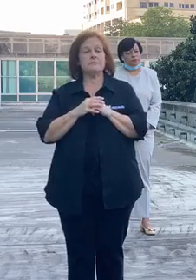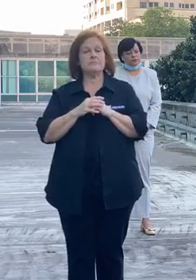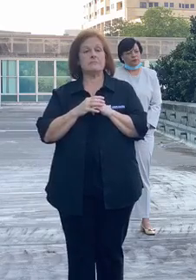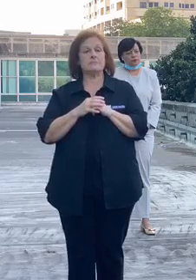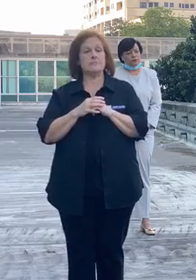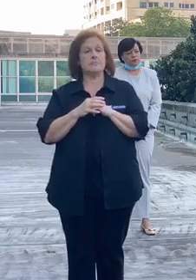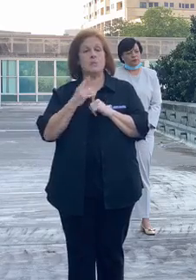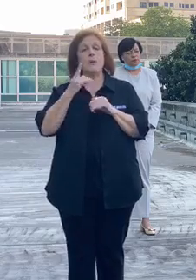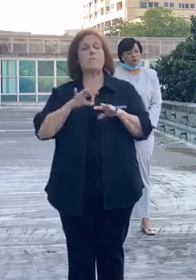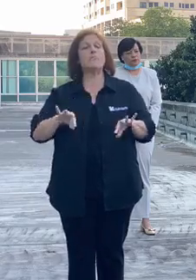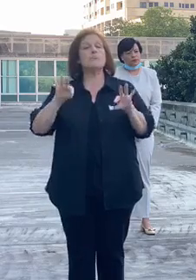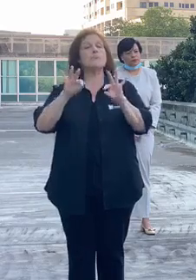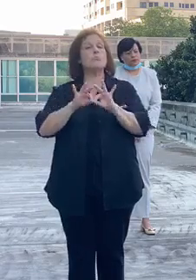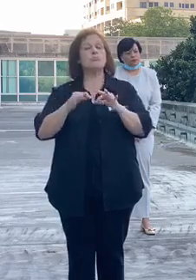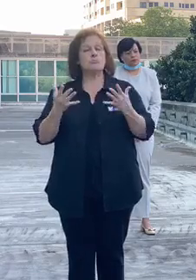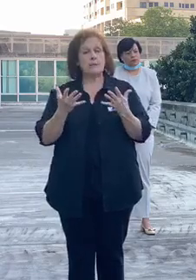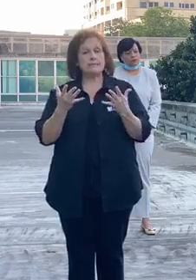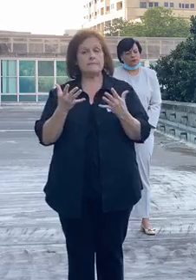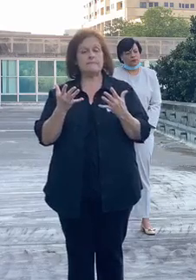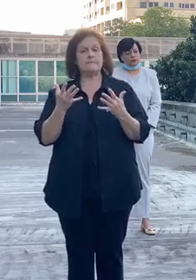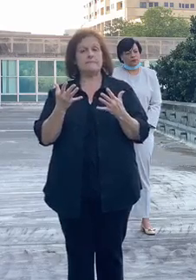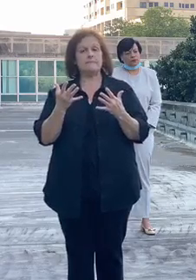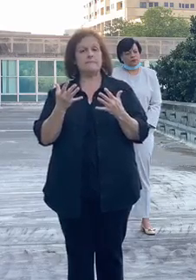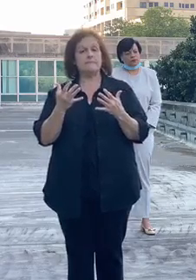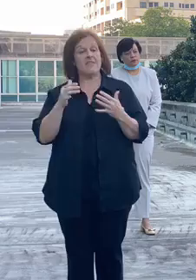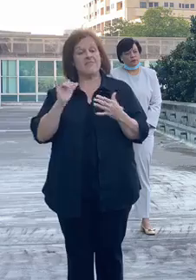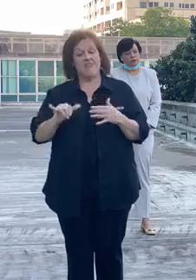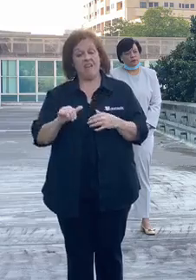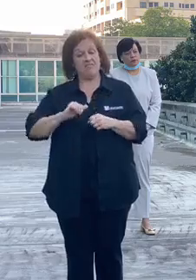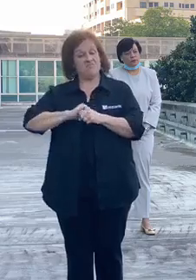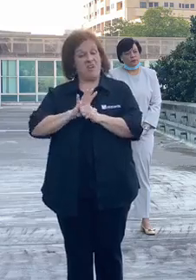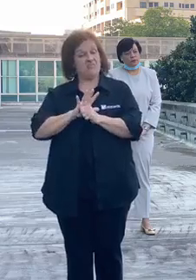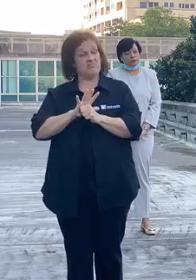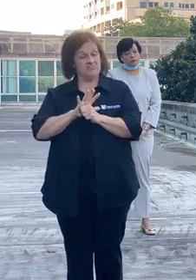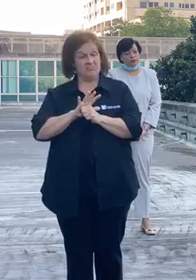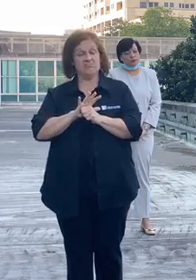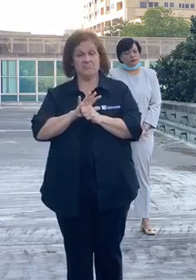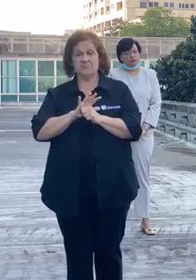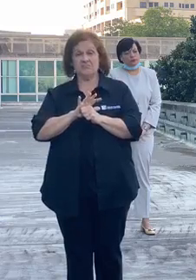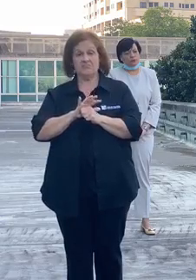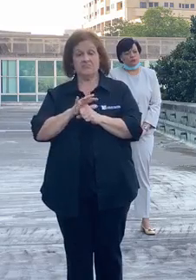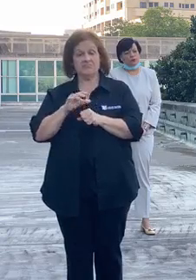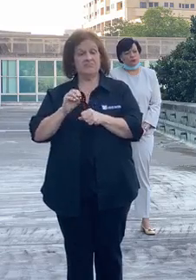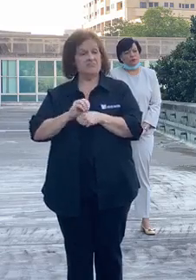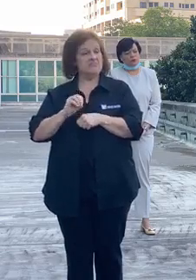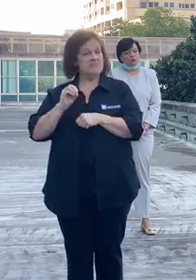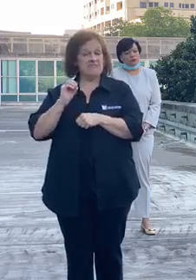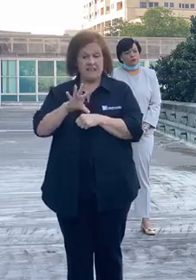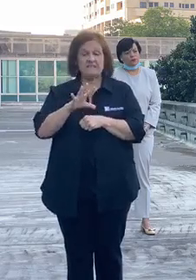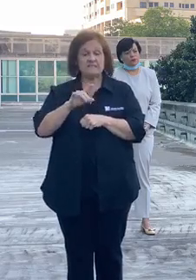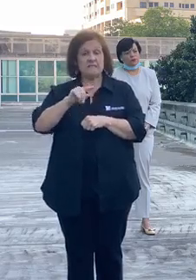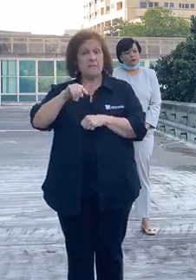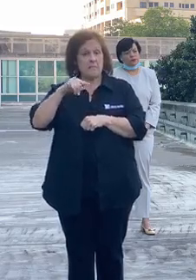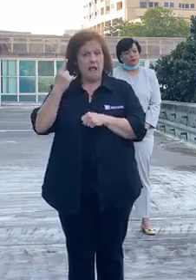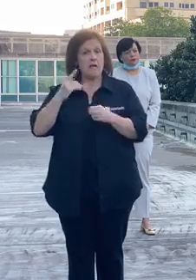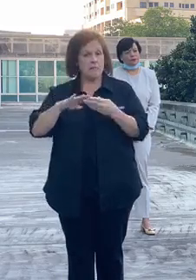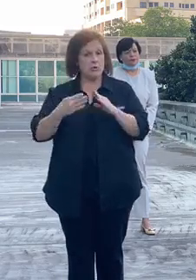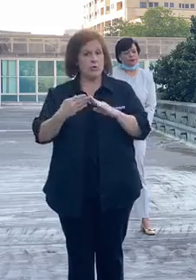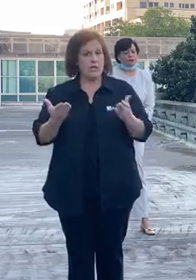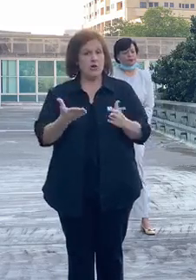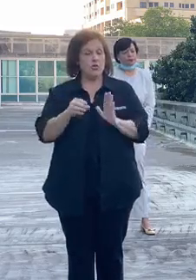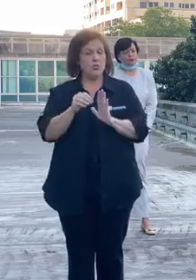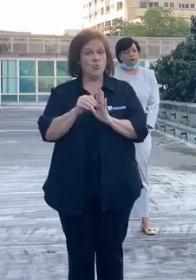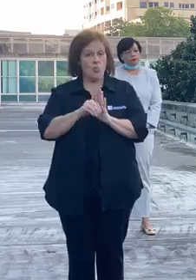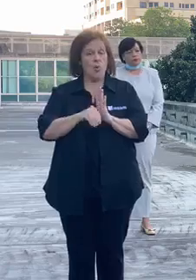highlighted in recent days is that this disease is disproportionately affecting our African American community in New